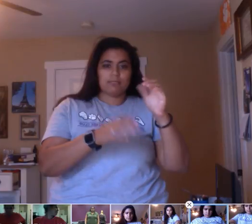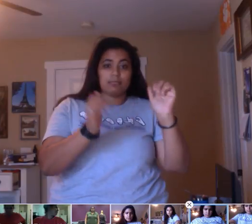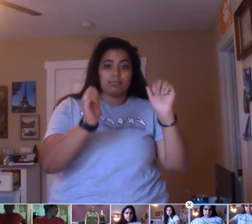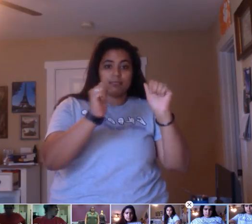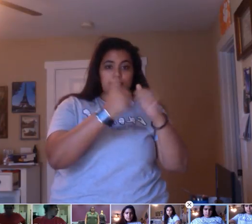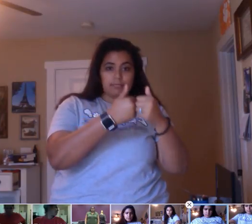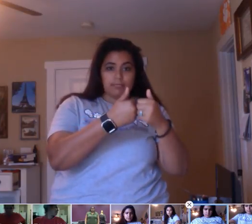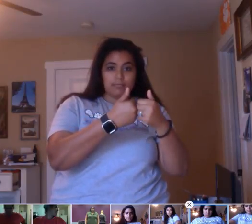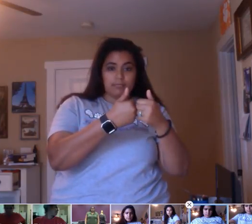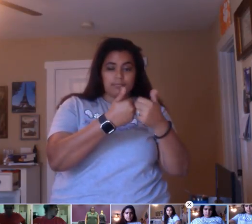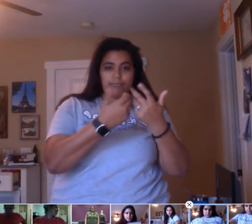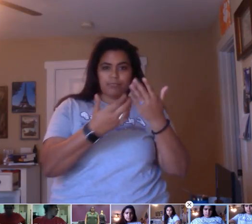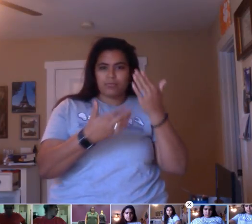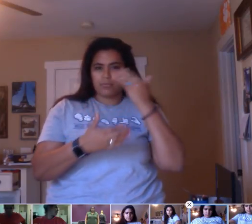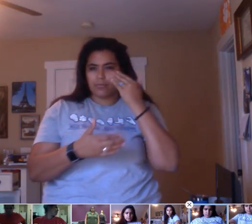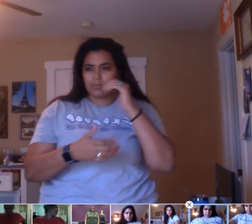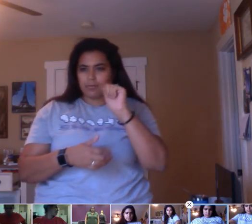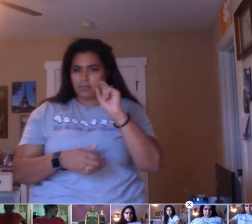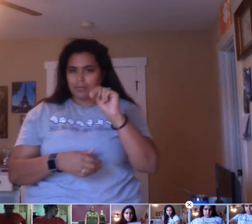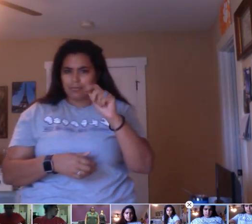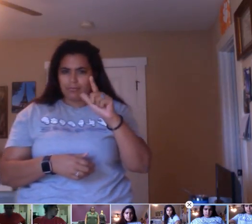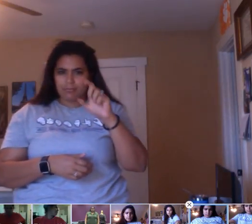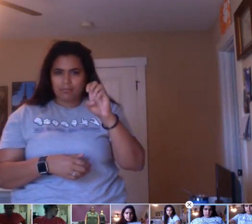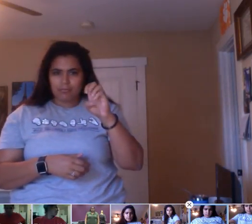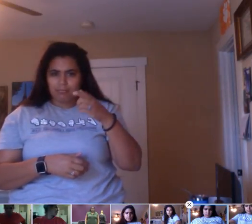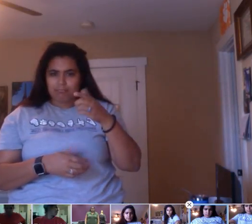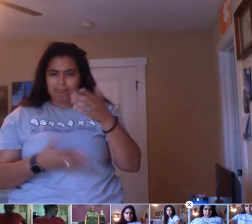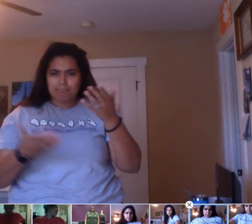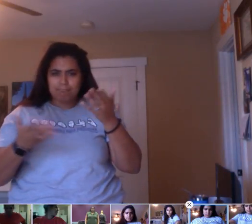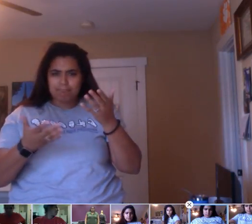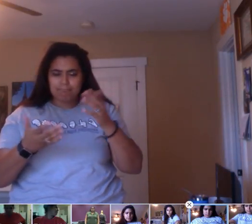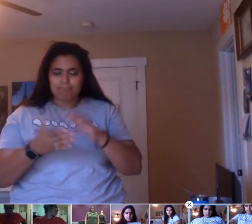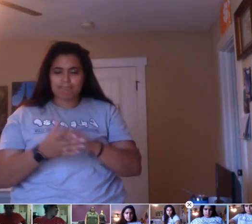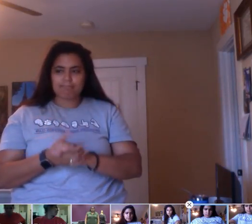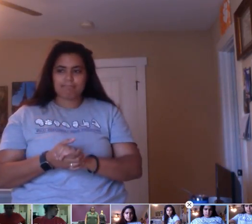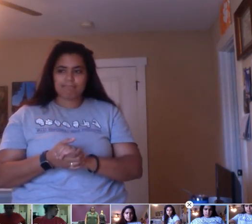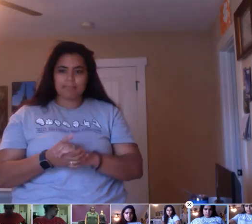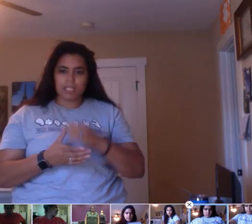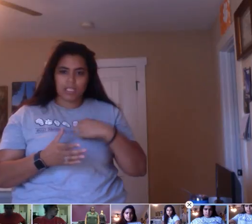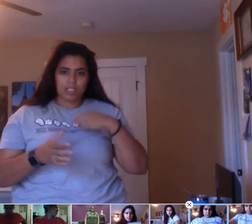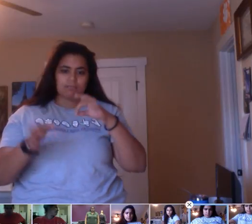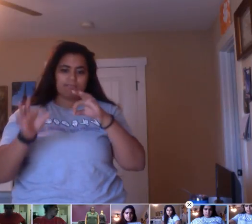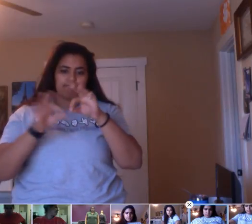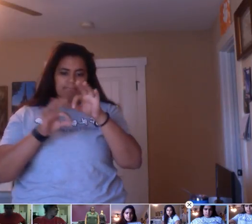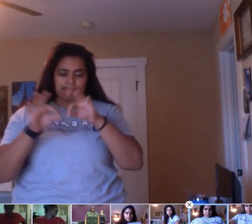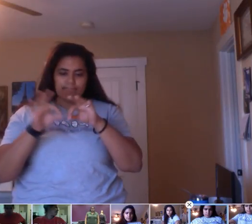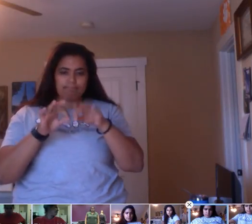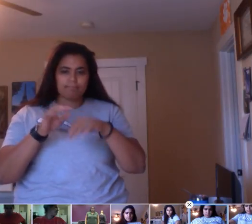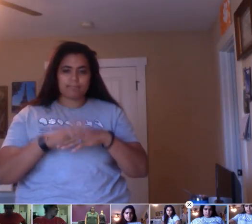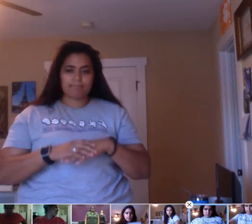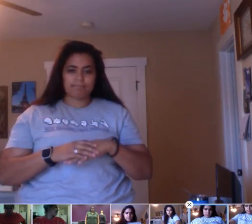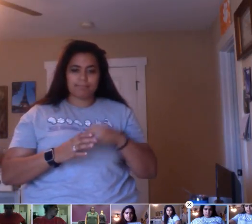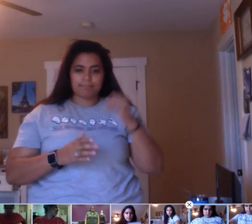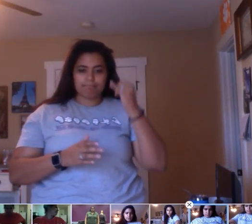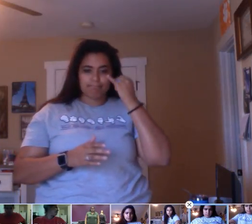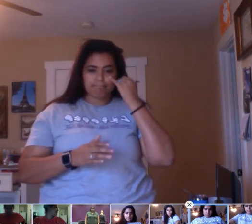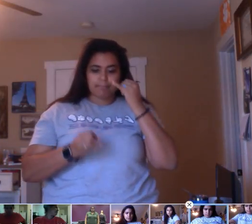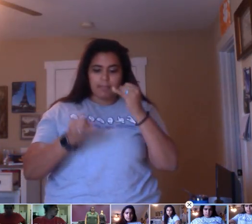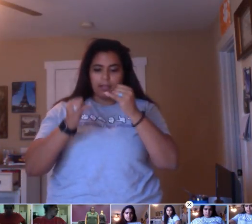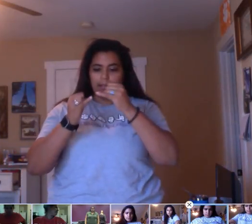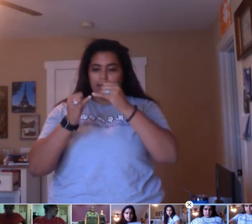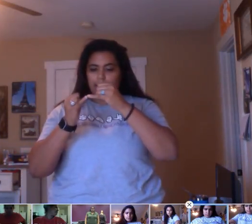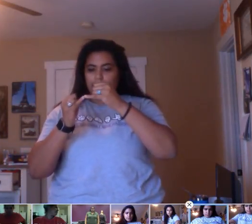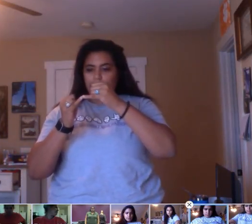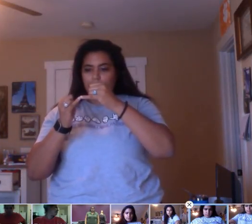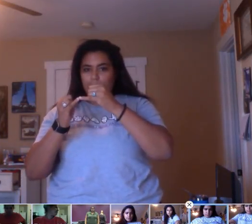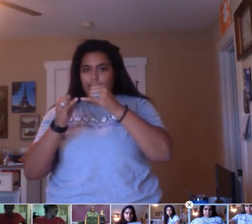to kind of go over this, we're going to play a game about angles. So, you all know about angles. Like, what are they? I'm going to explain it a little